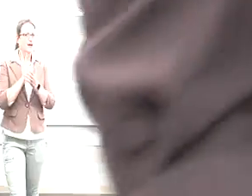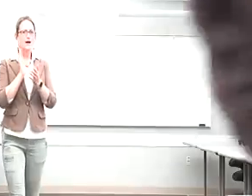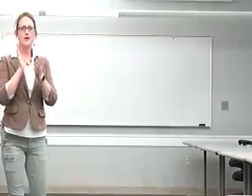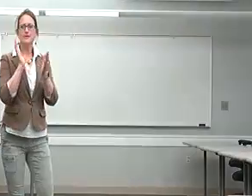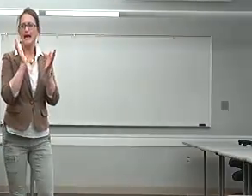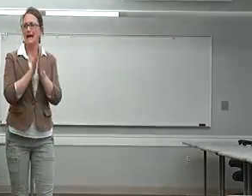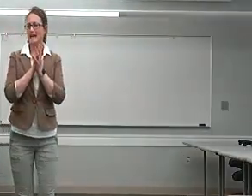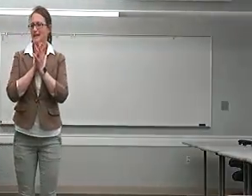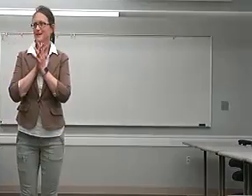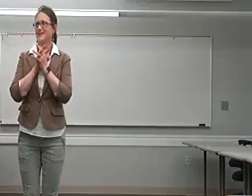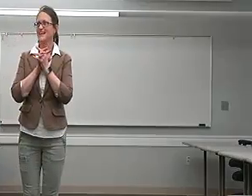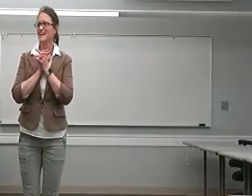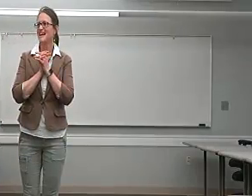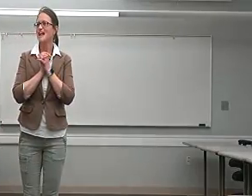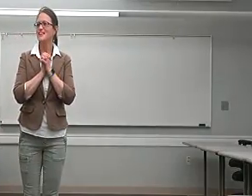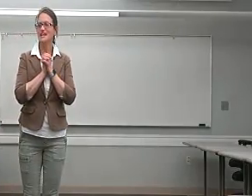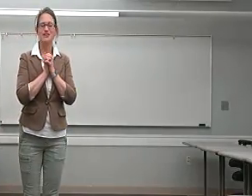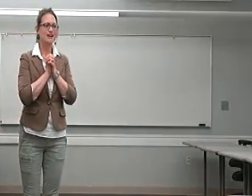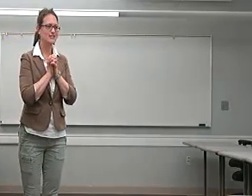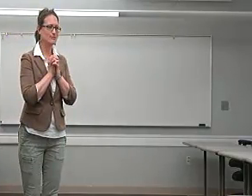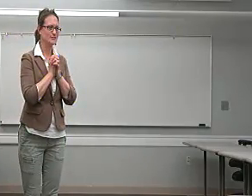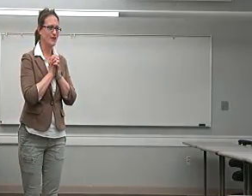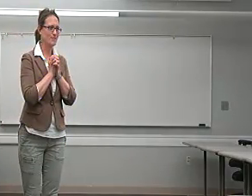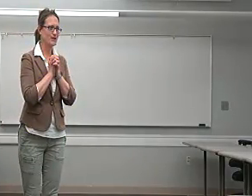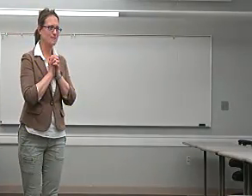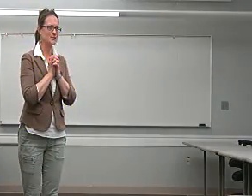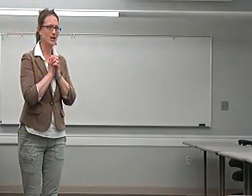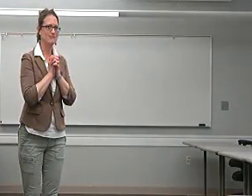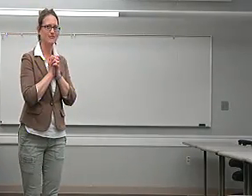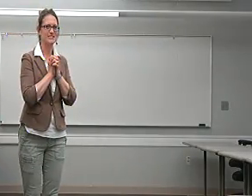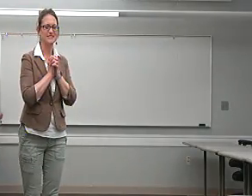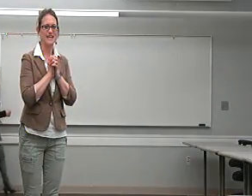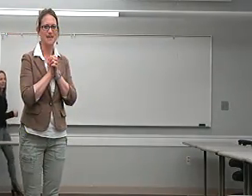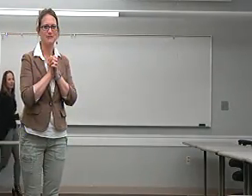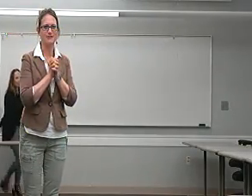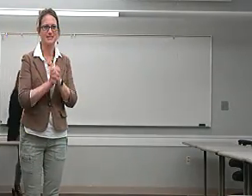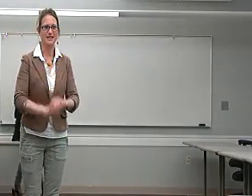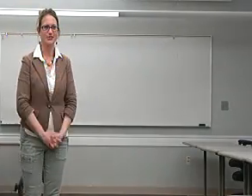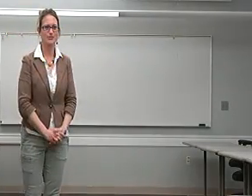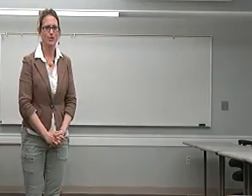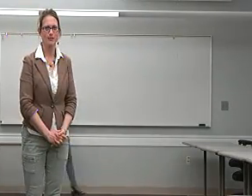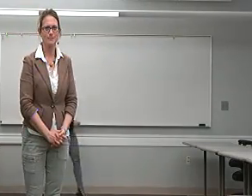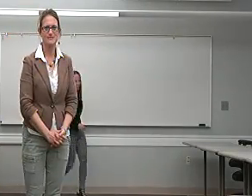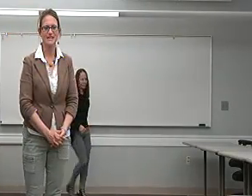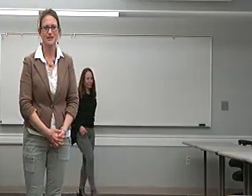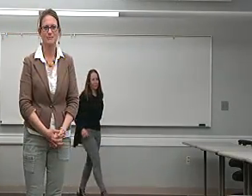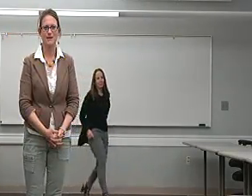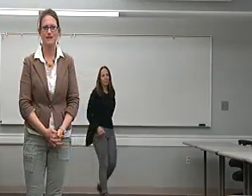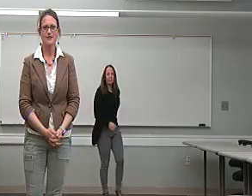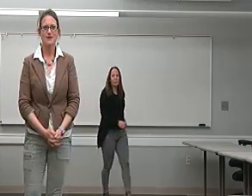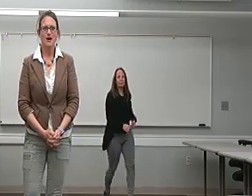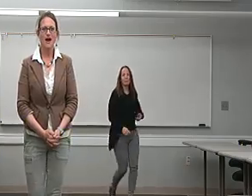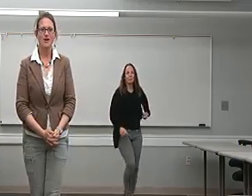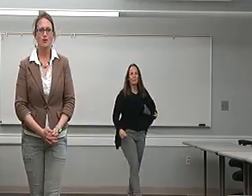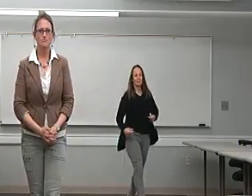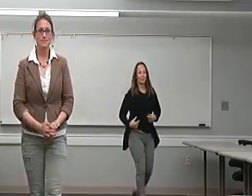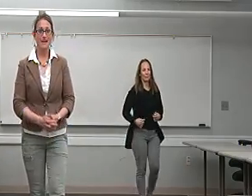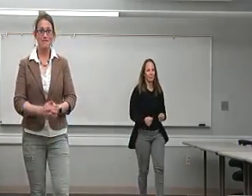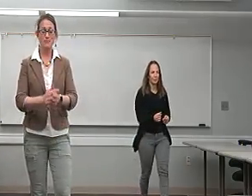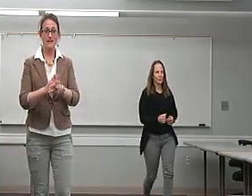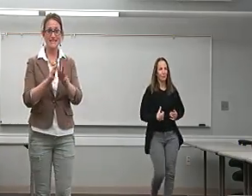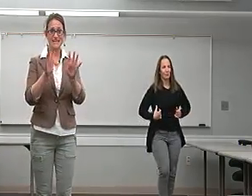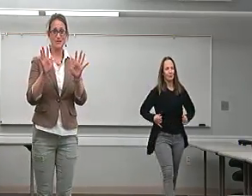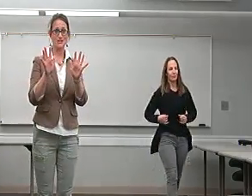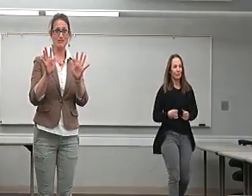Okay. Thank you guys so much for coming. I'm sorry about the delay with our technical problems here, but I hope everyone in St. George you